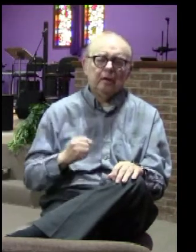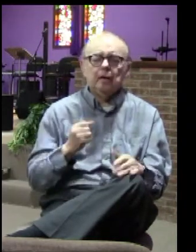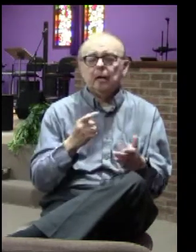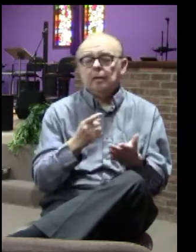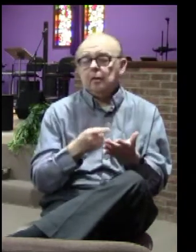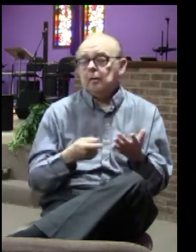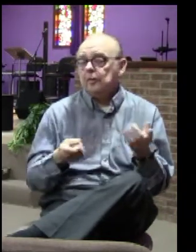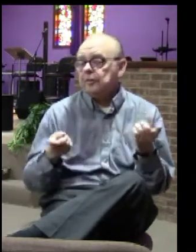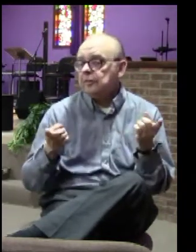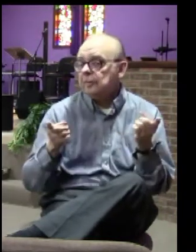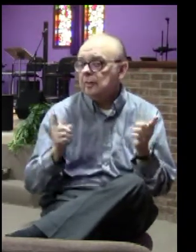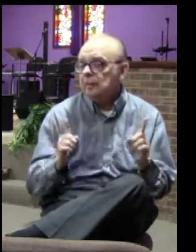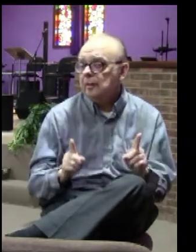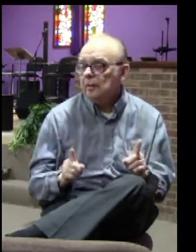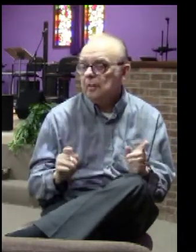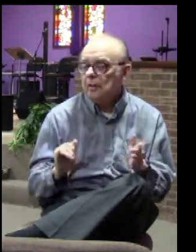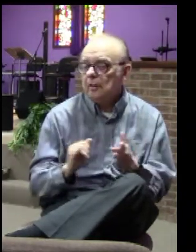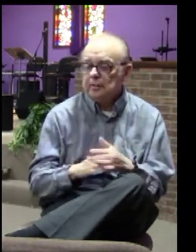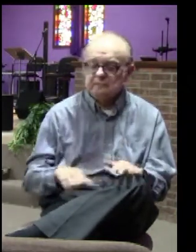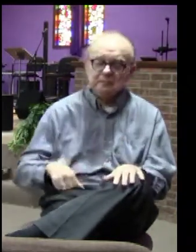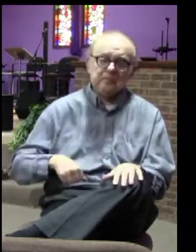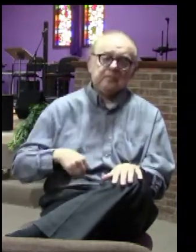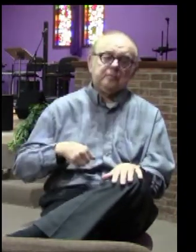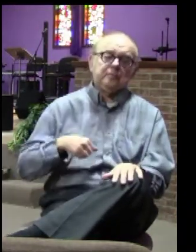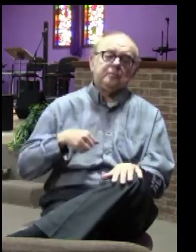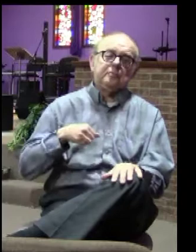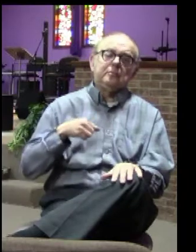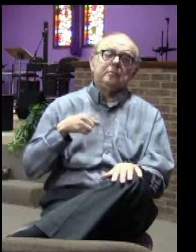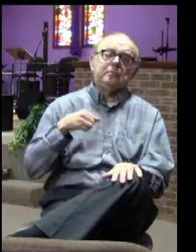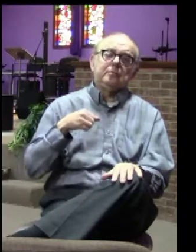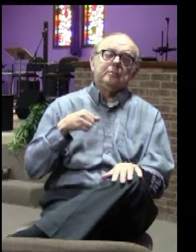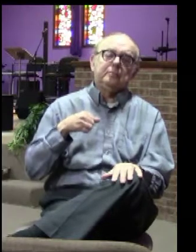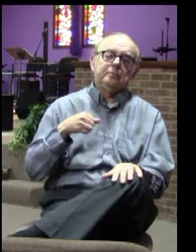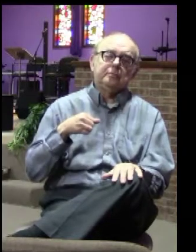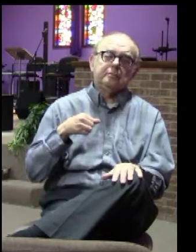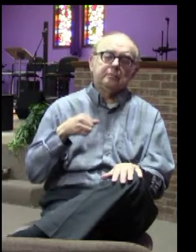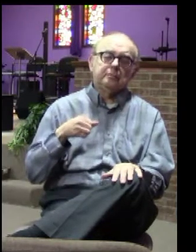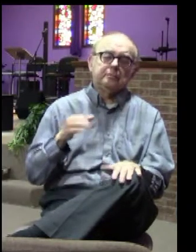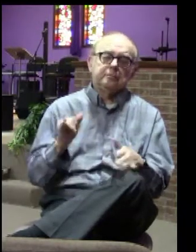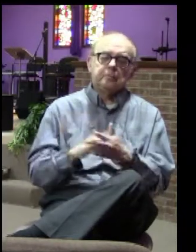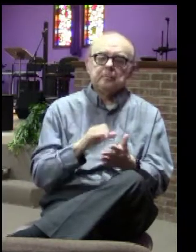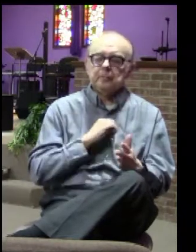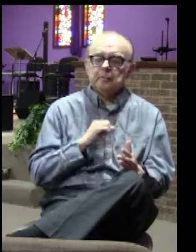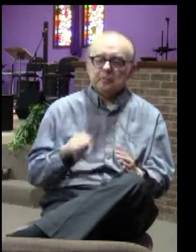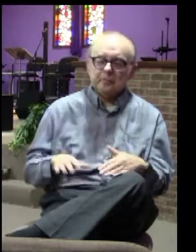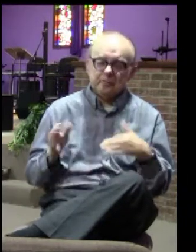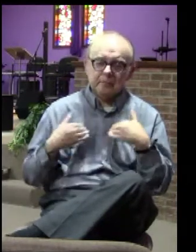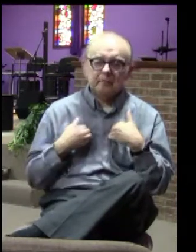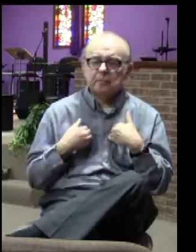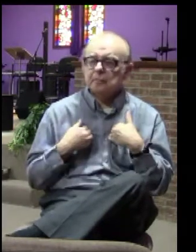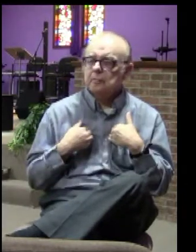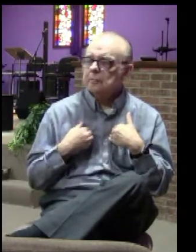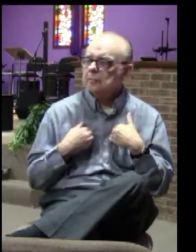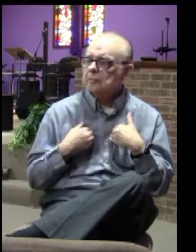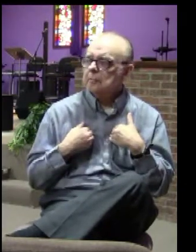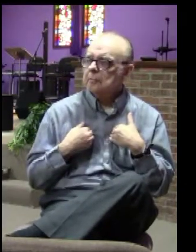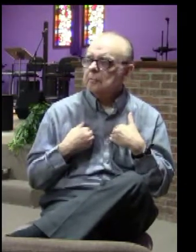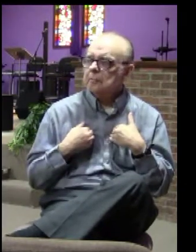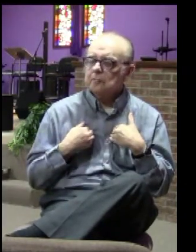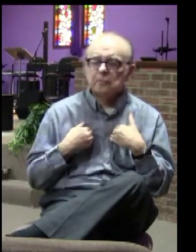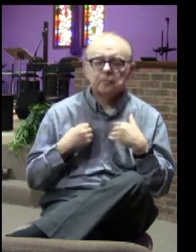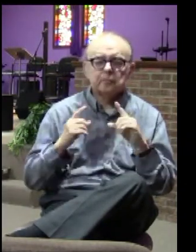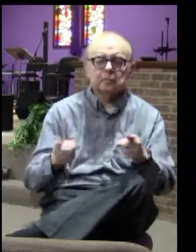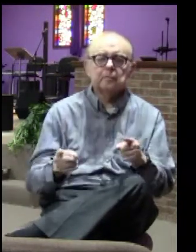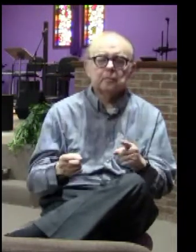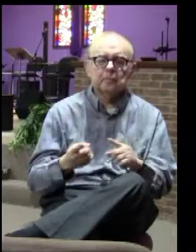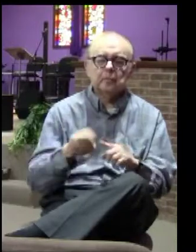ended up happening was this pride that Samson had ended up